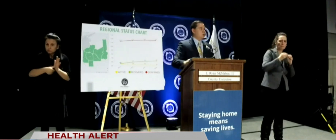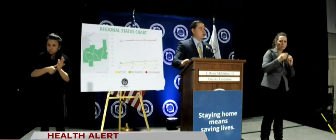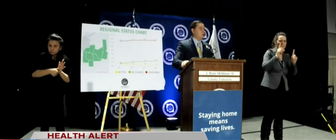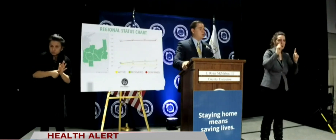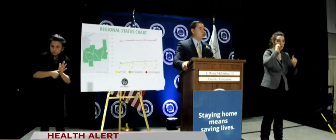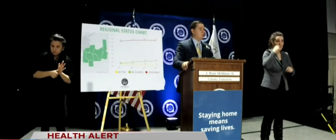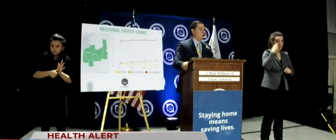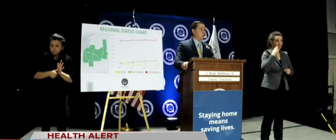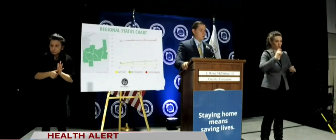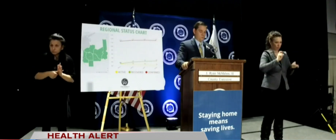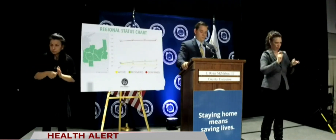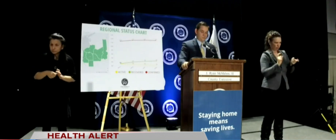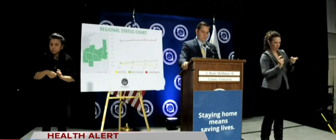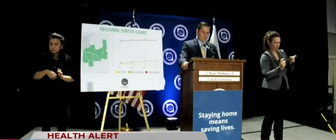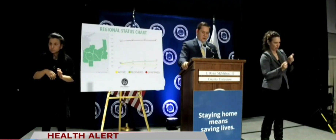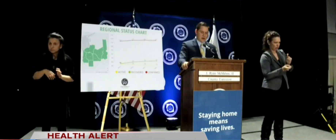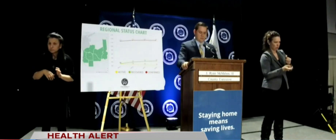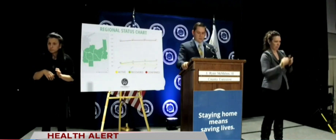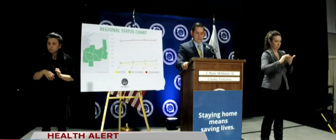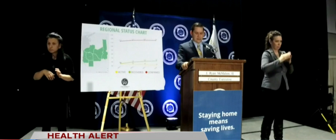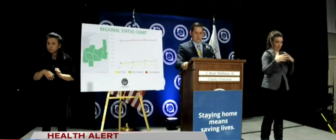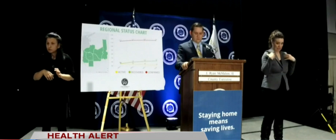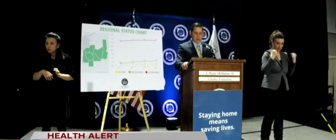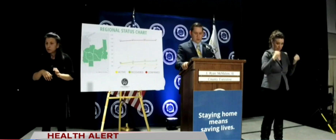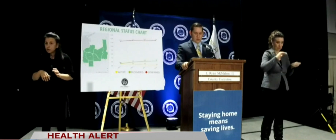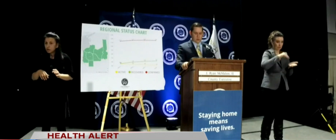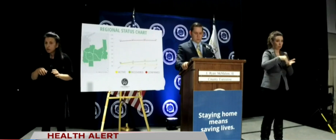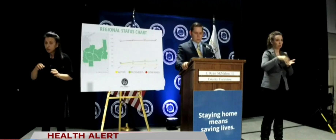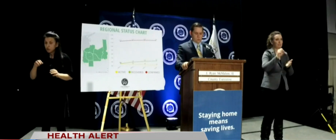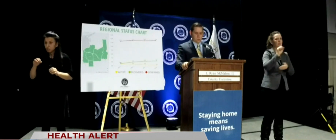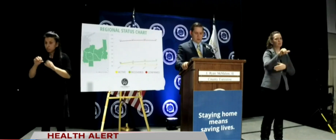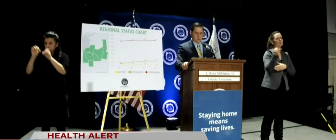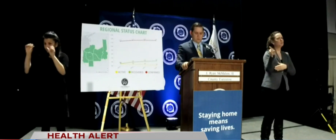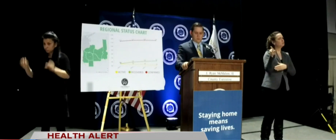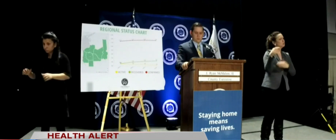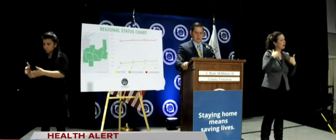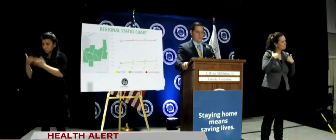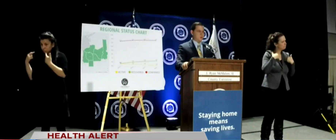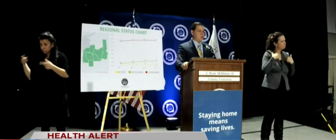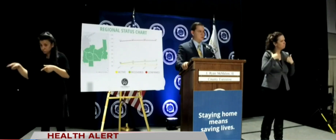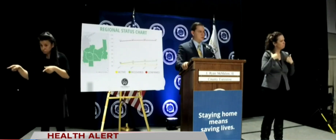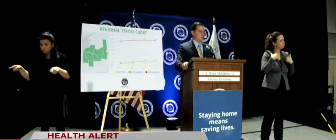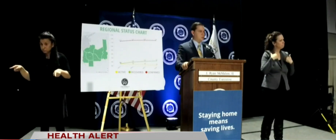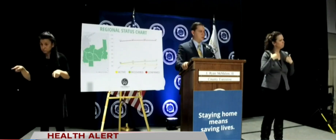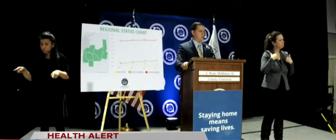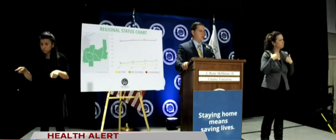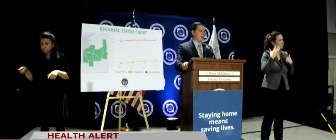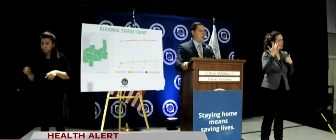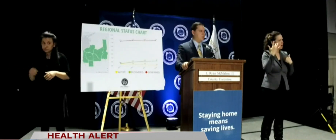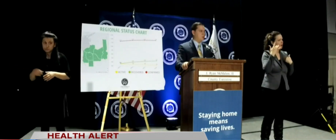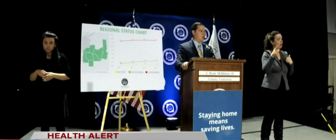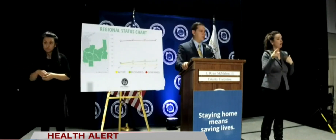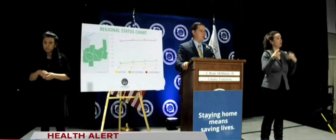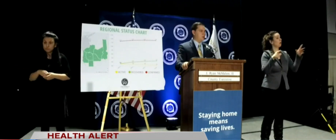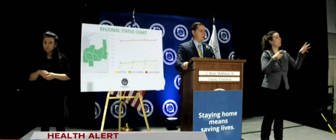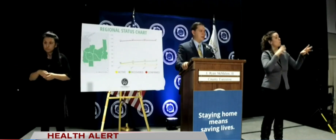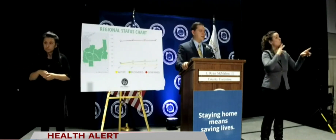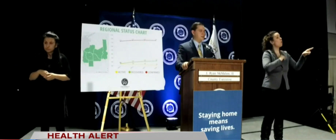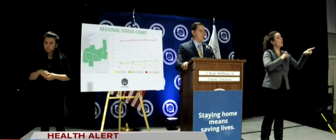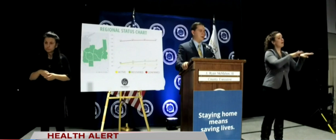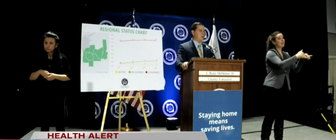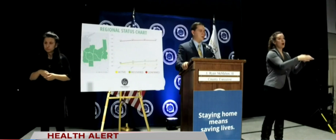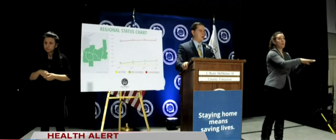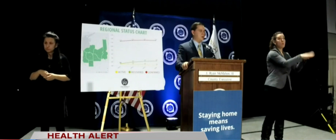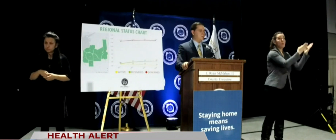the introduction of the Walmart testing? I believe, I think the last few days we've seen a little bit of a decline overall in